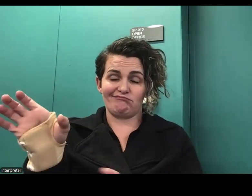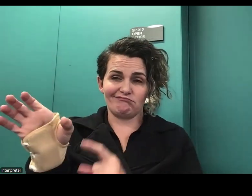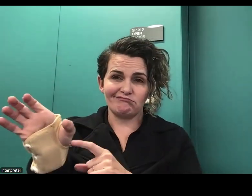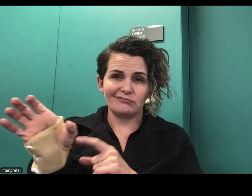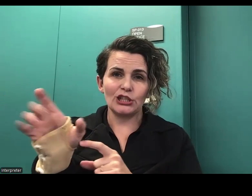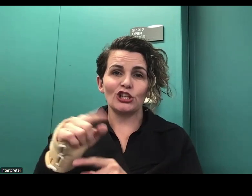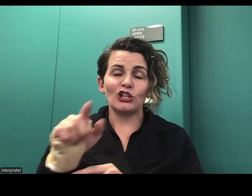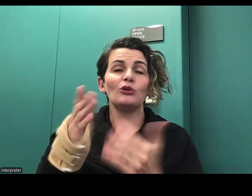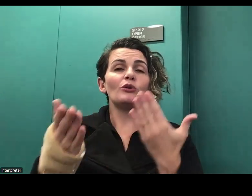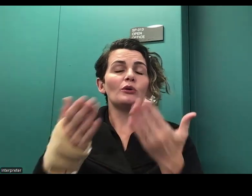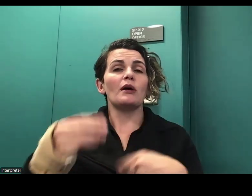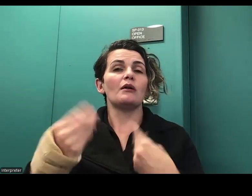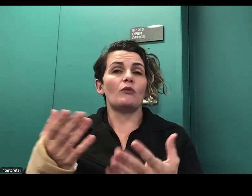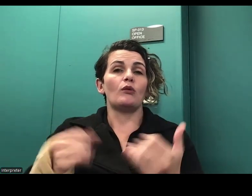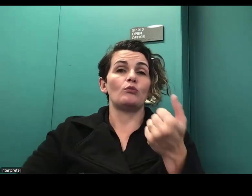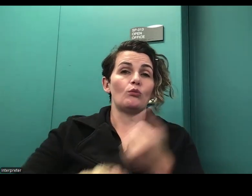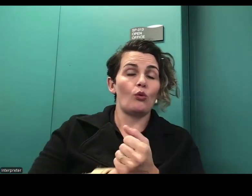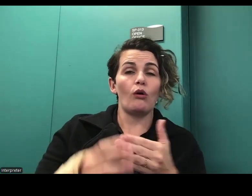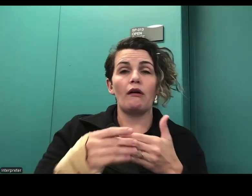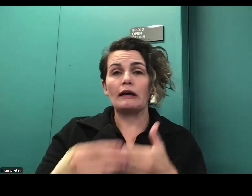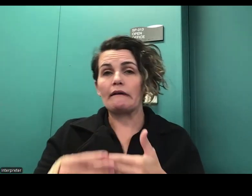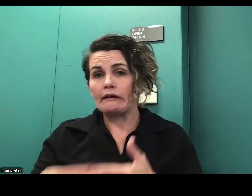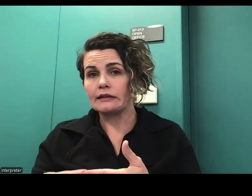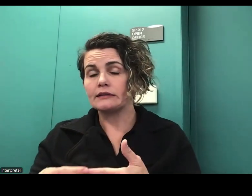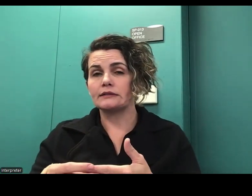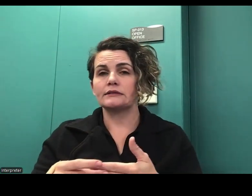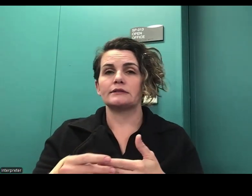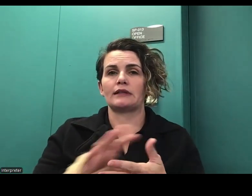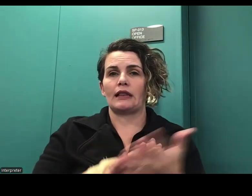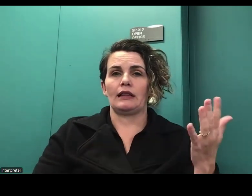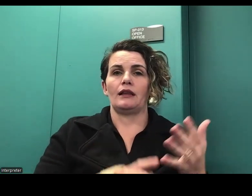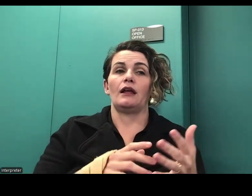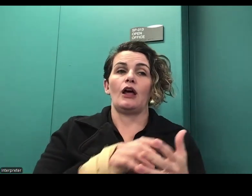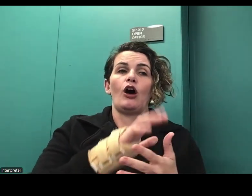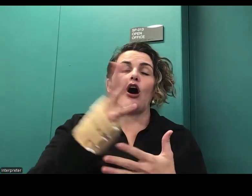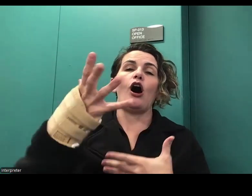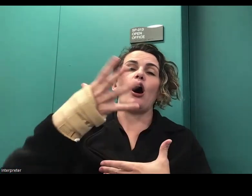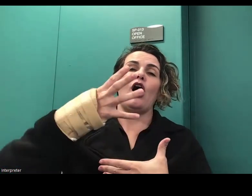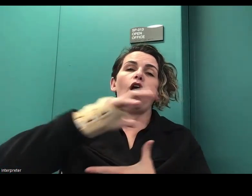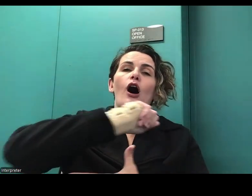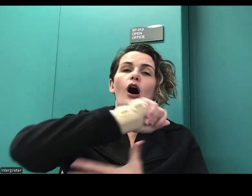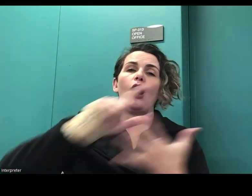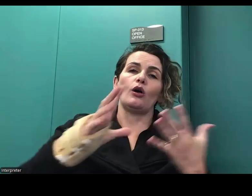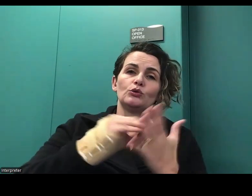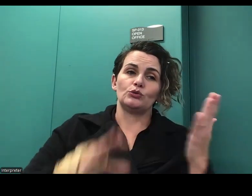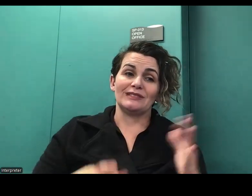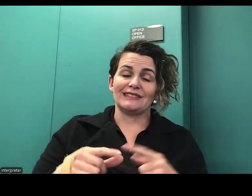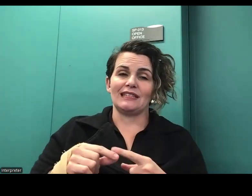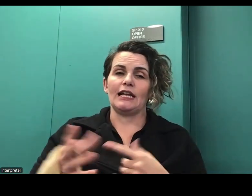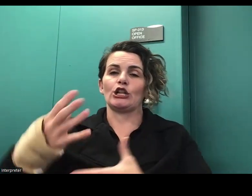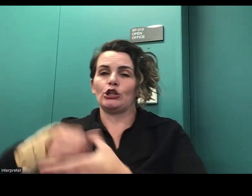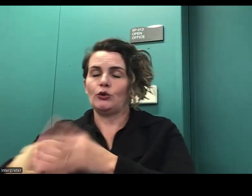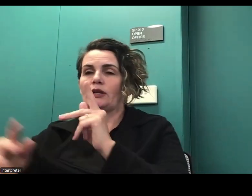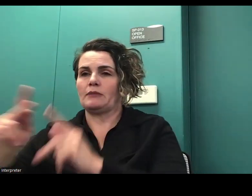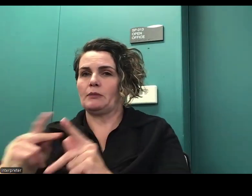you may provide support, guidance, and resources that equip all students, including all students at higher risk of not completing a certificate or degree,